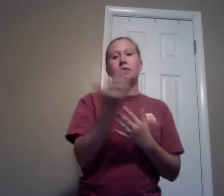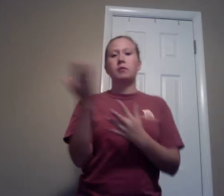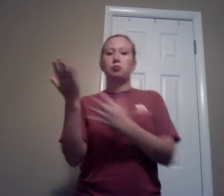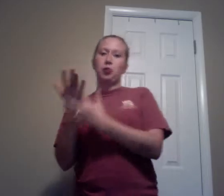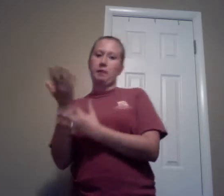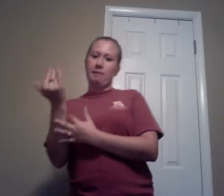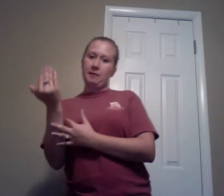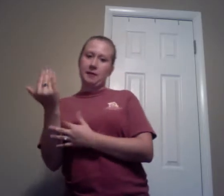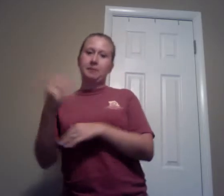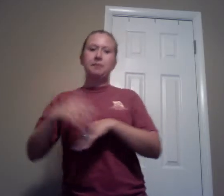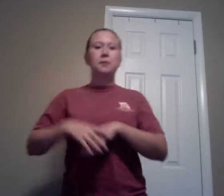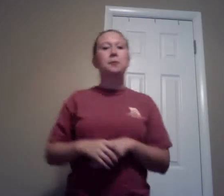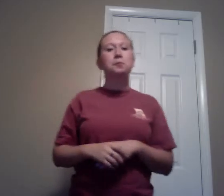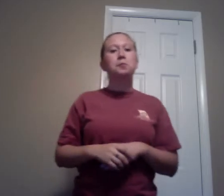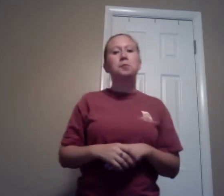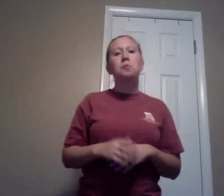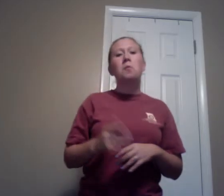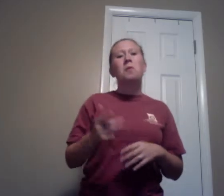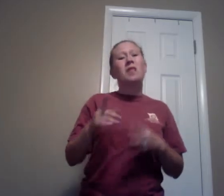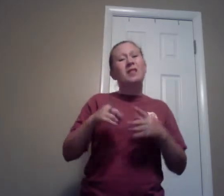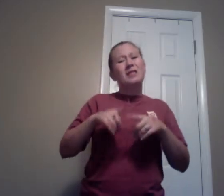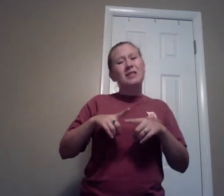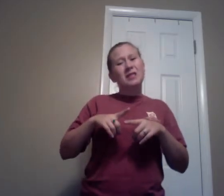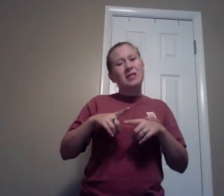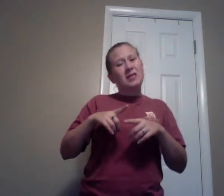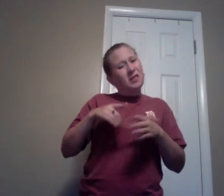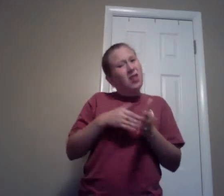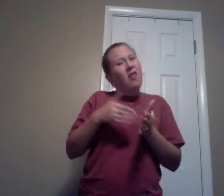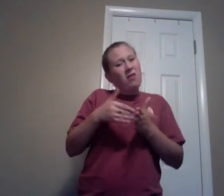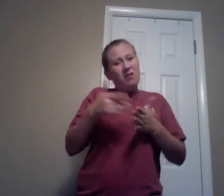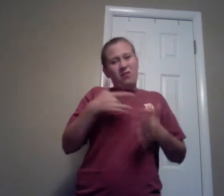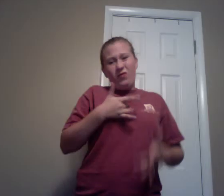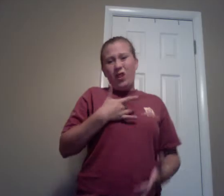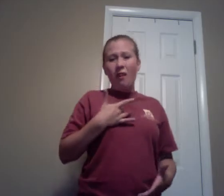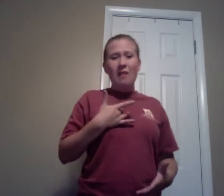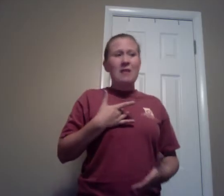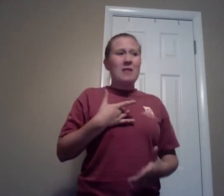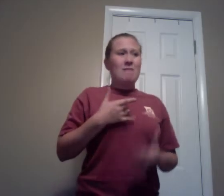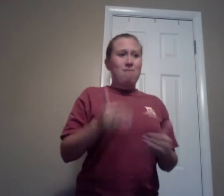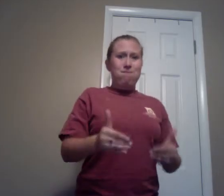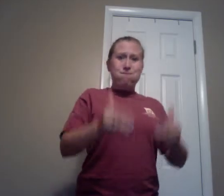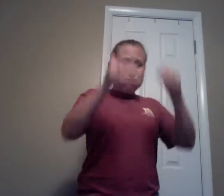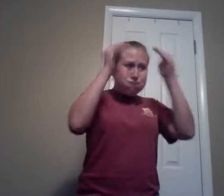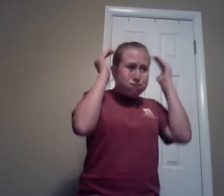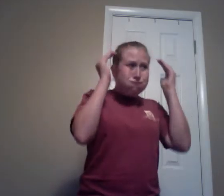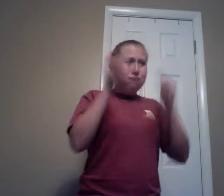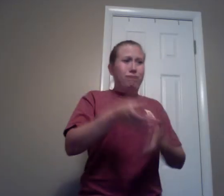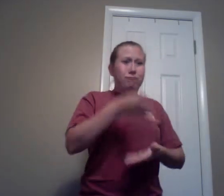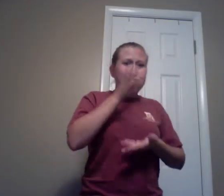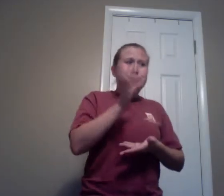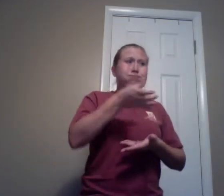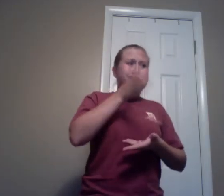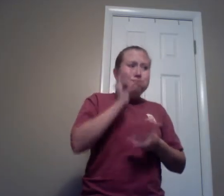and at that point, it's sometimes helpful to just pause, take a break, stop drinking for a while. You can